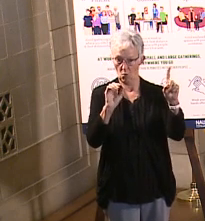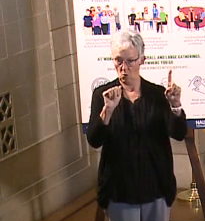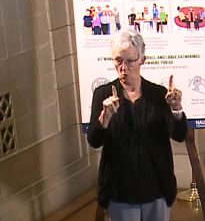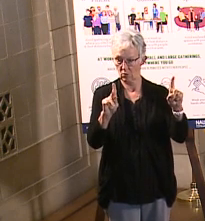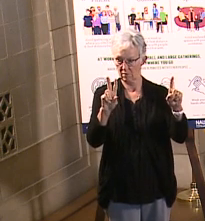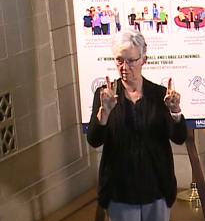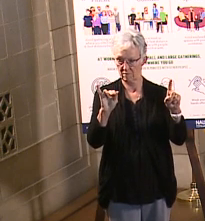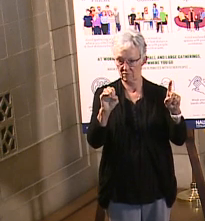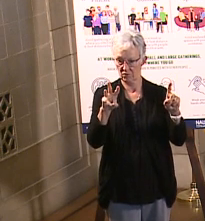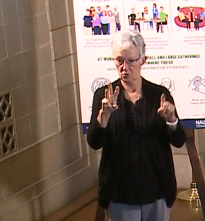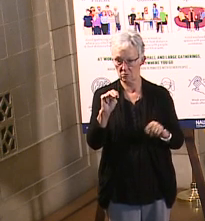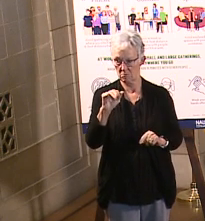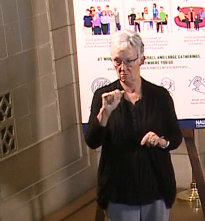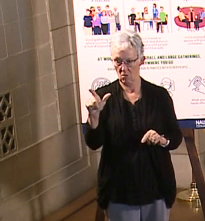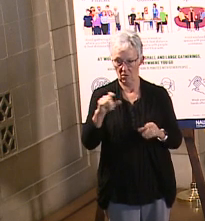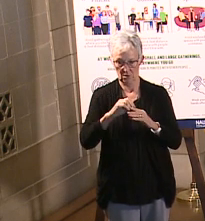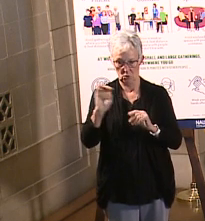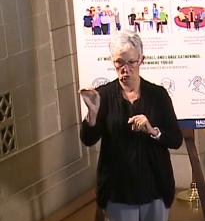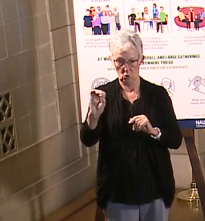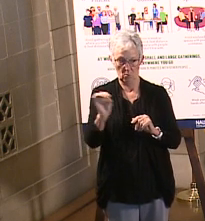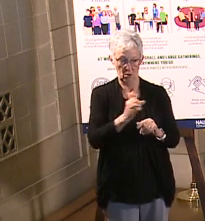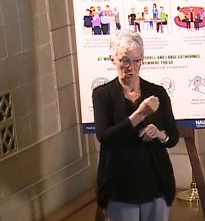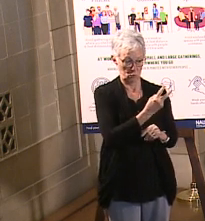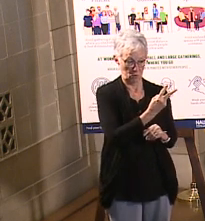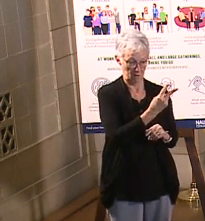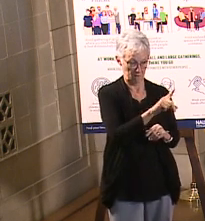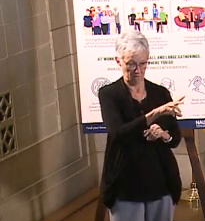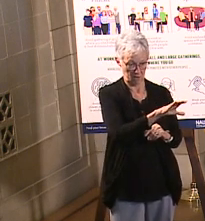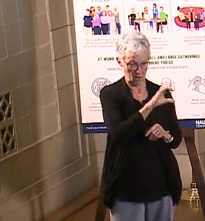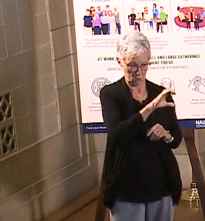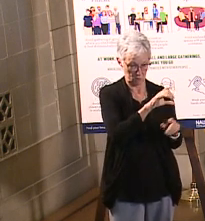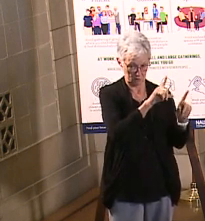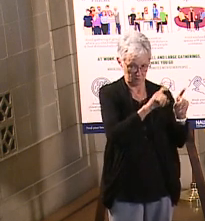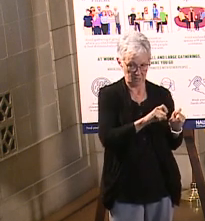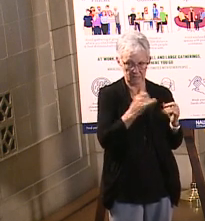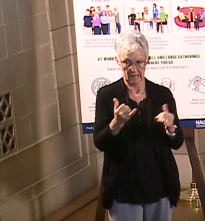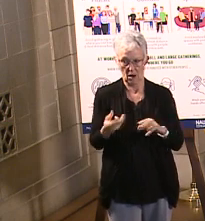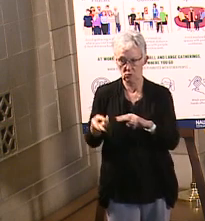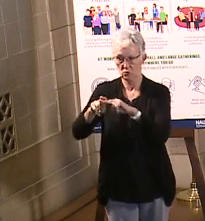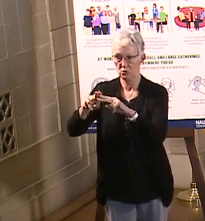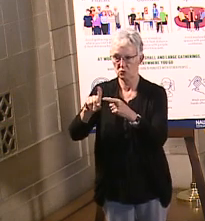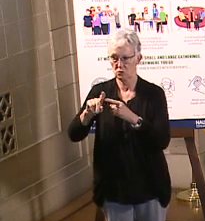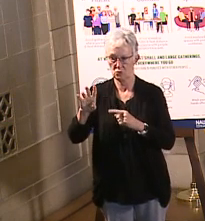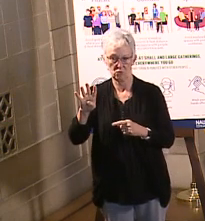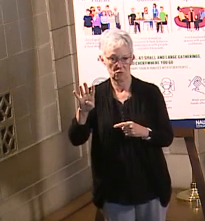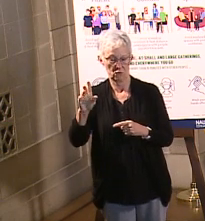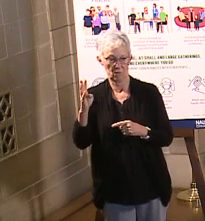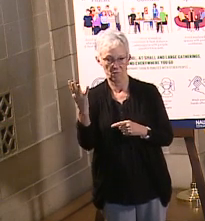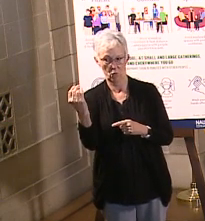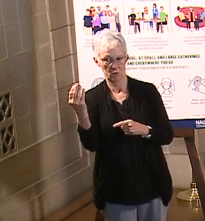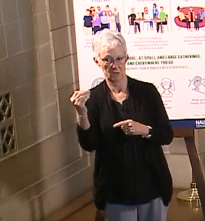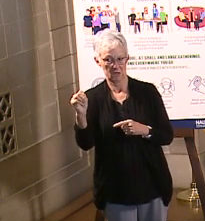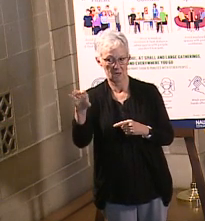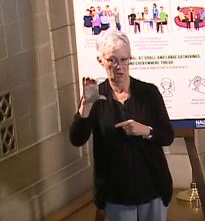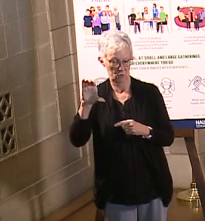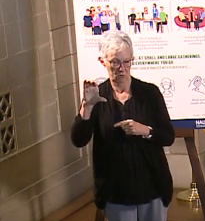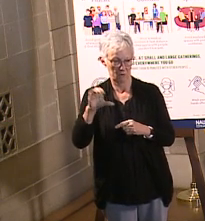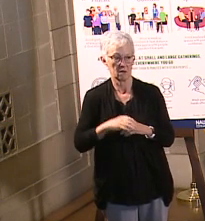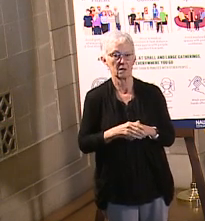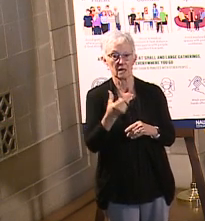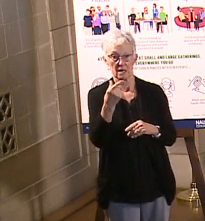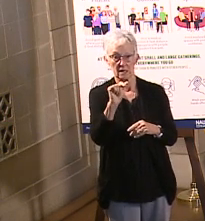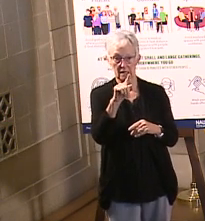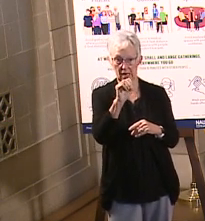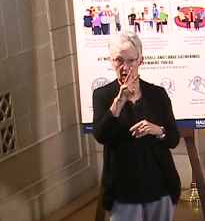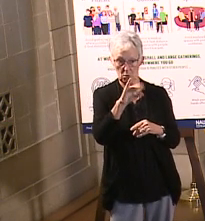more availability there in Omaha, and also we've taken Lincoln up from 800 to 900. So at Gateway, they do have a